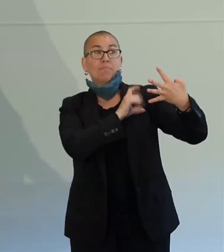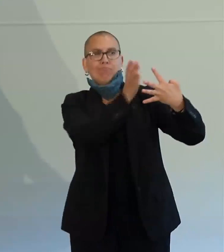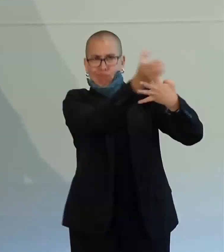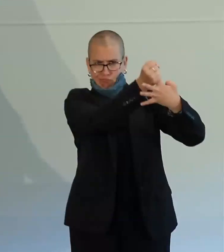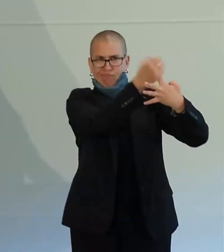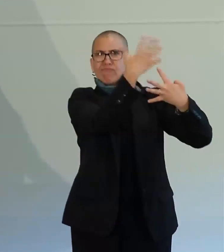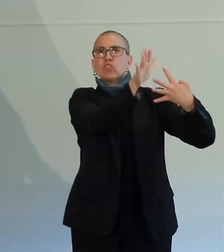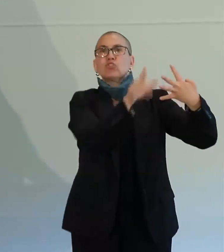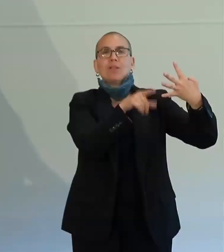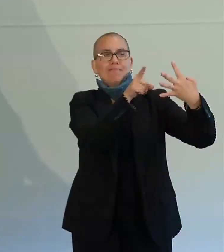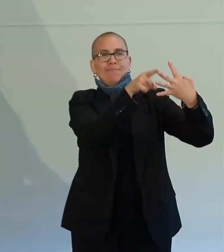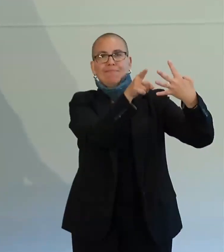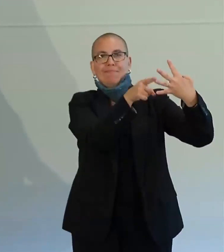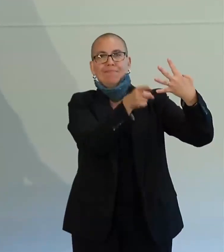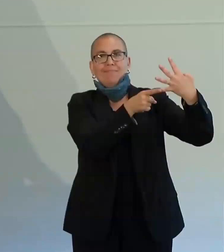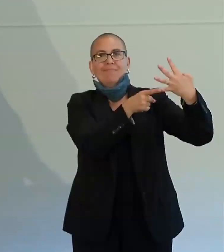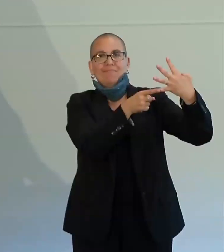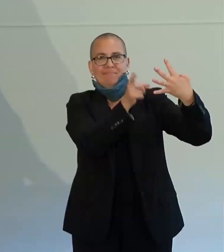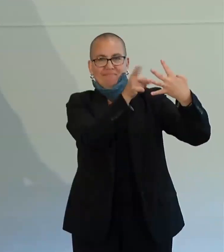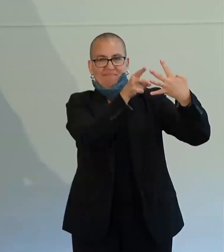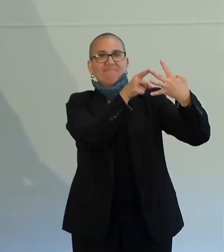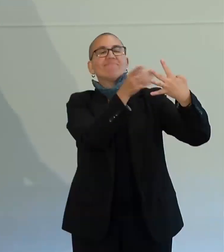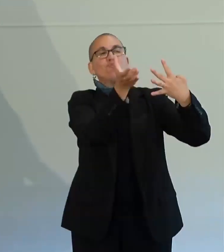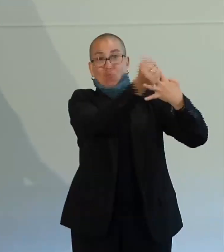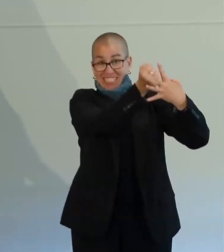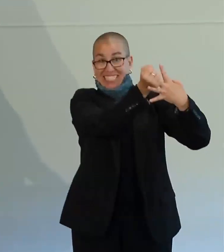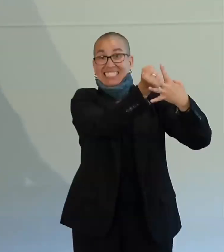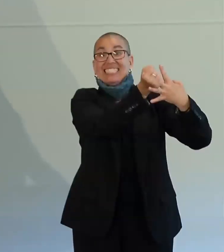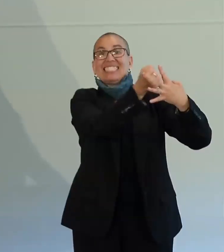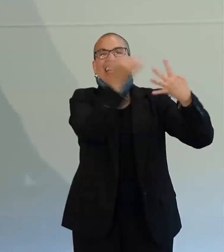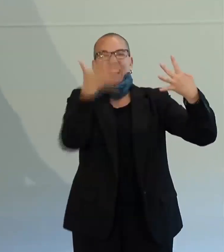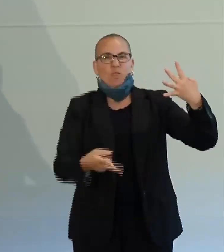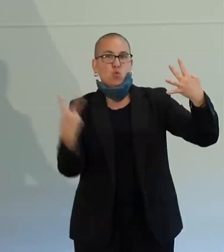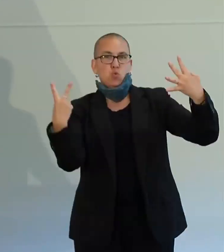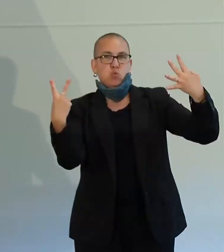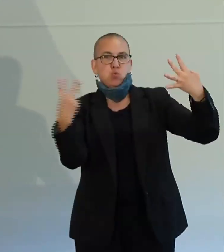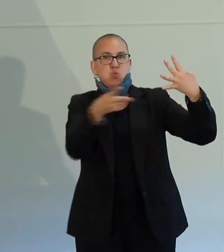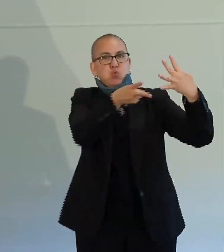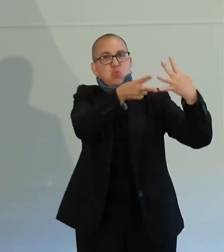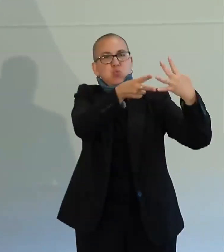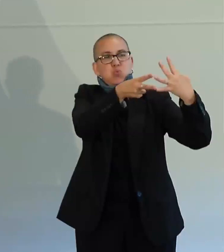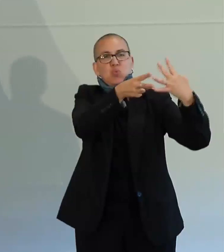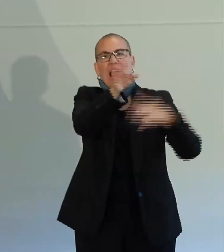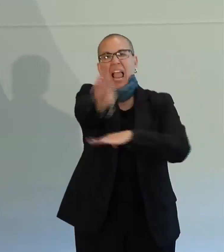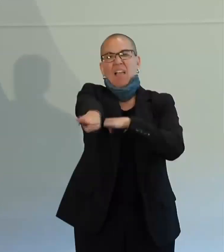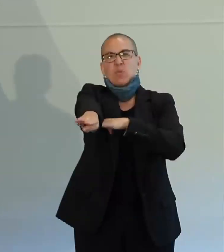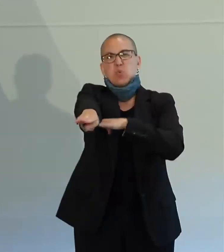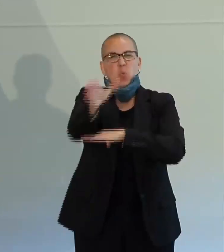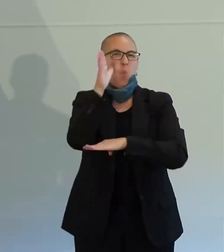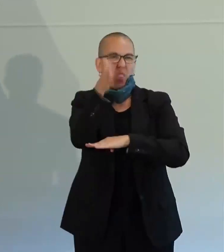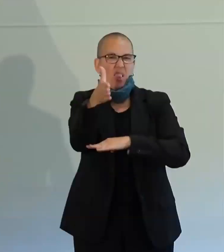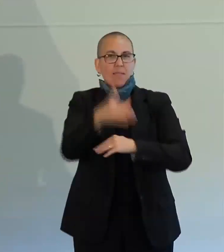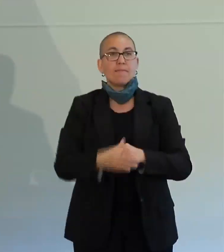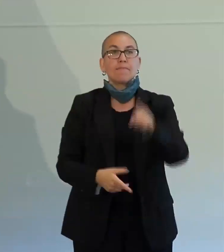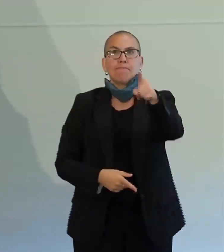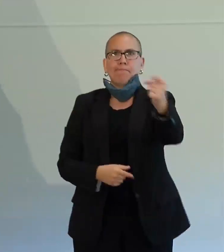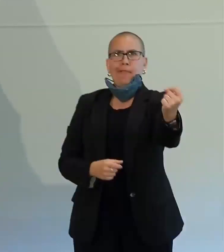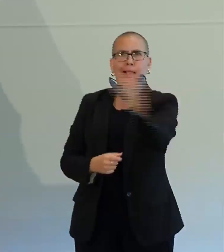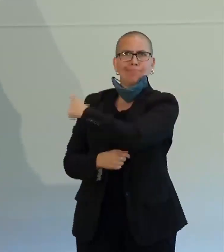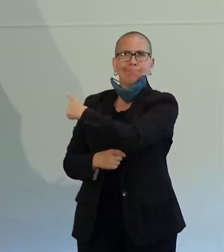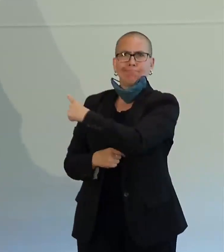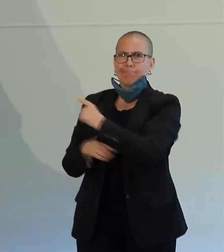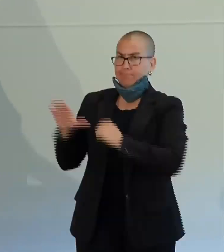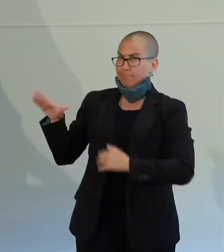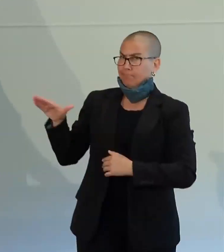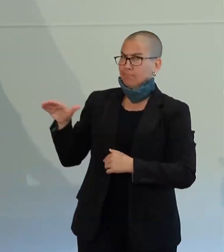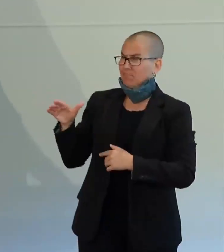we are in the process of taking into custody and expect them to be this afternoon. Could you share about, have these officers provided any